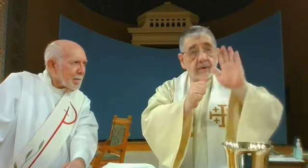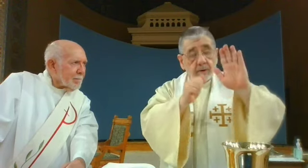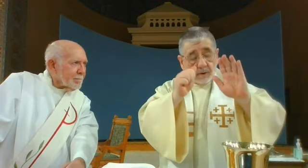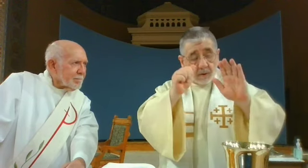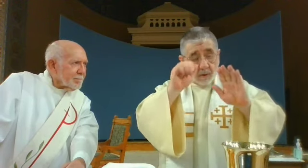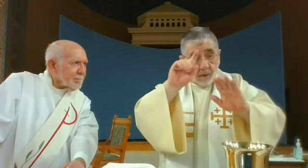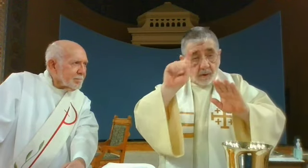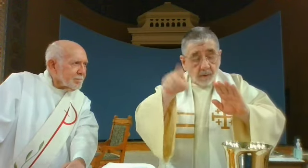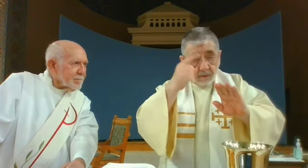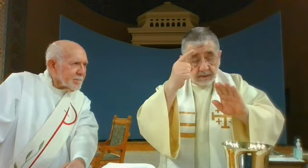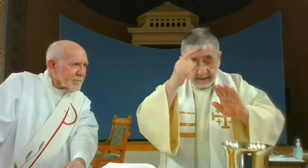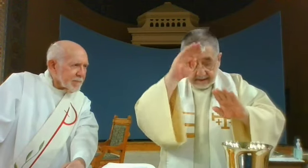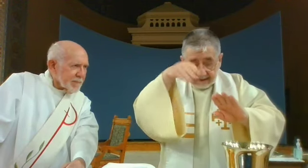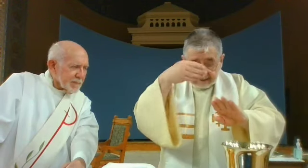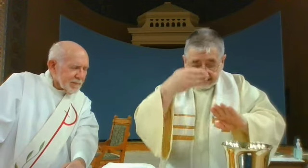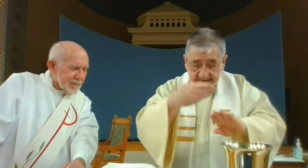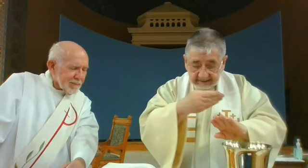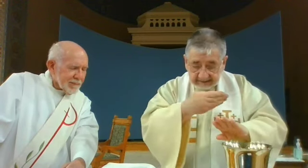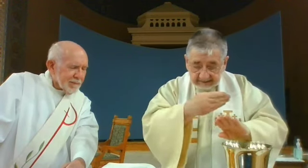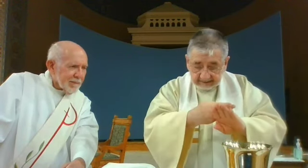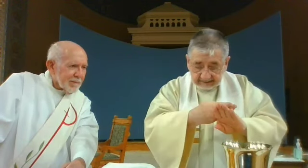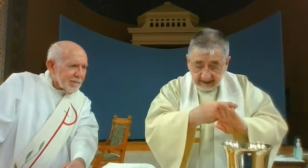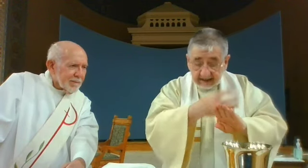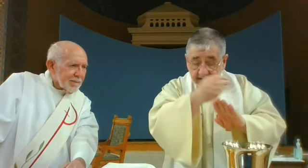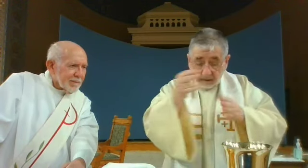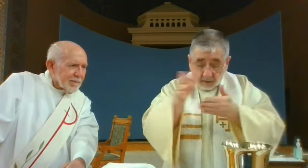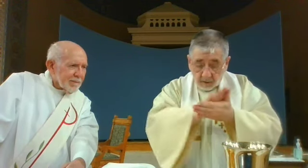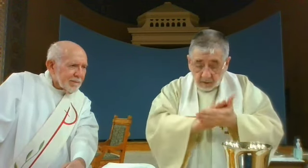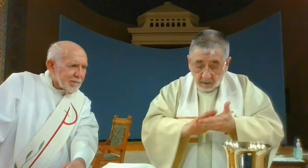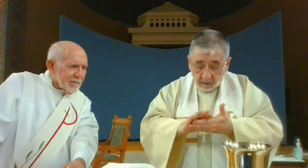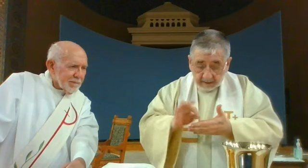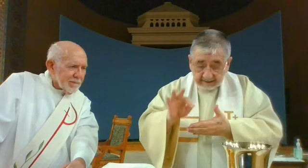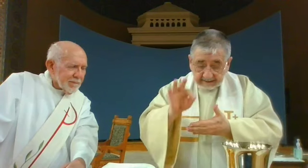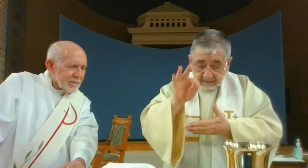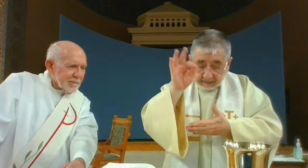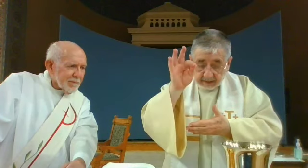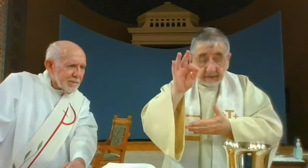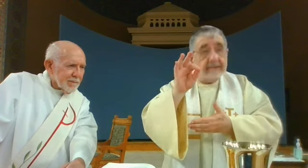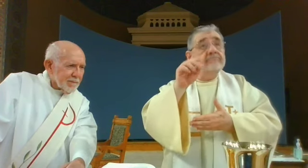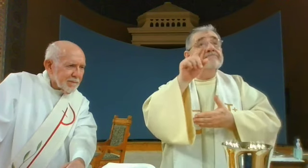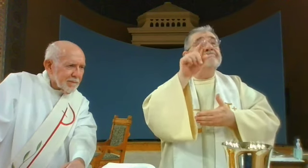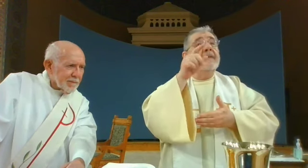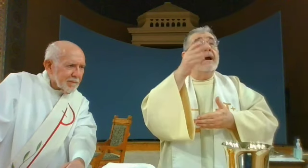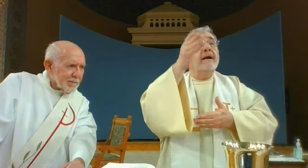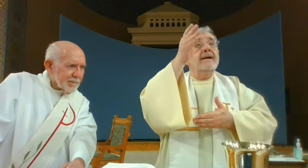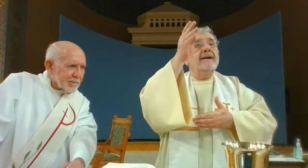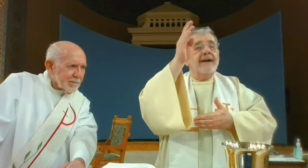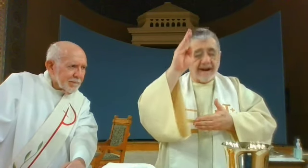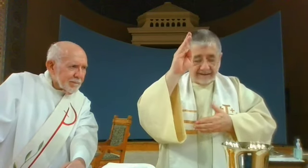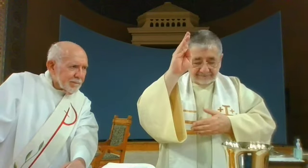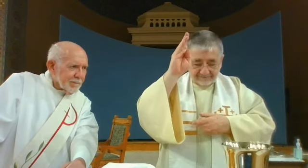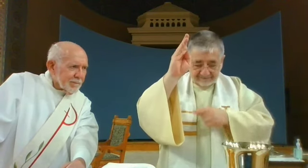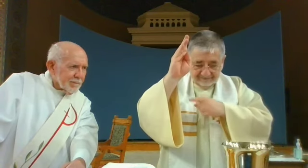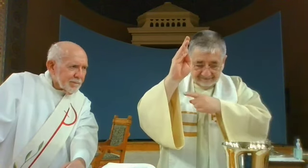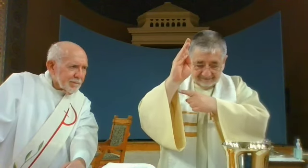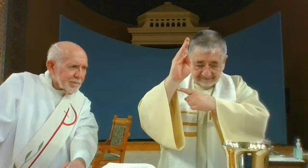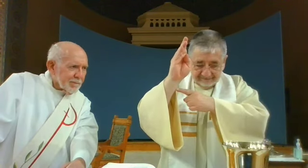For with your only begotten Son and the Holy Spirit, you are one